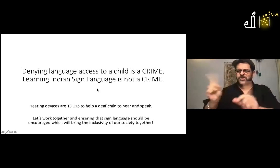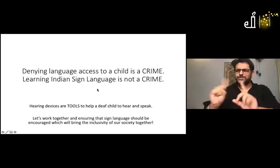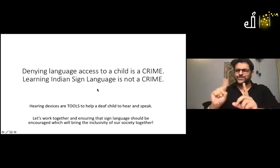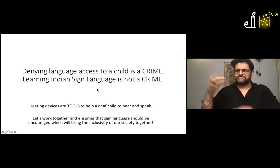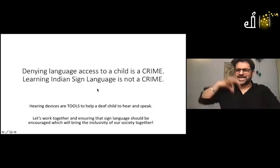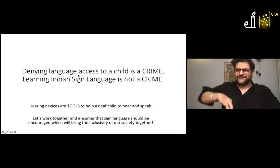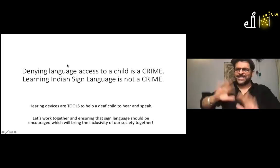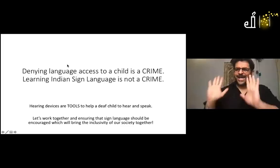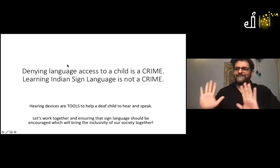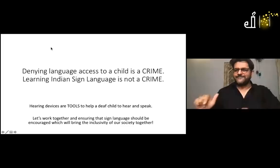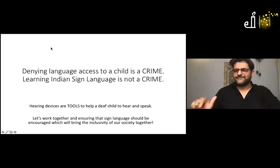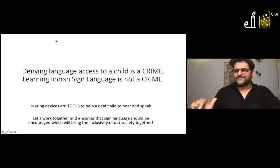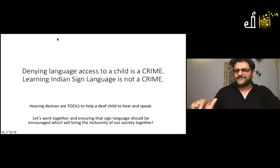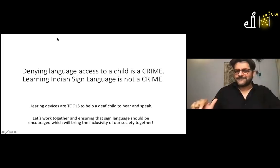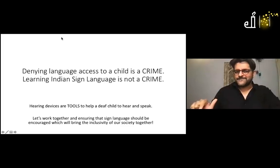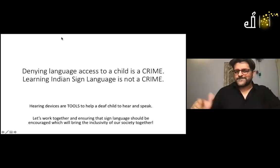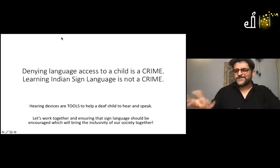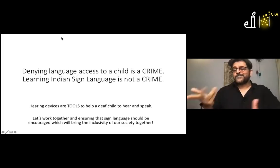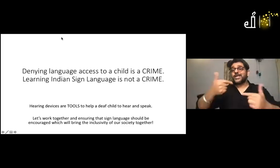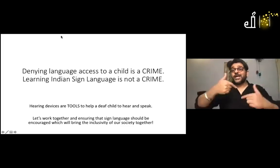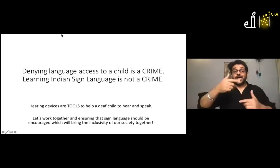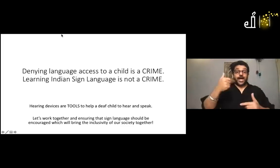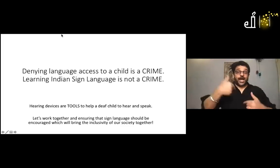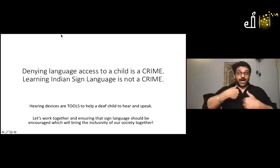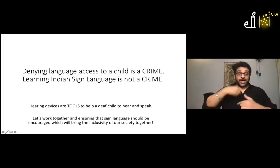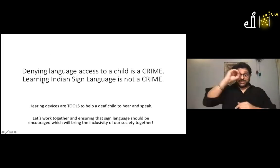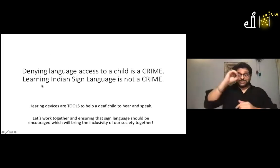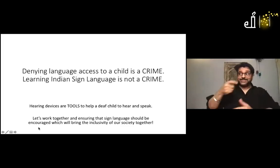crime. There's nothing wrong in it. It's beneficial.